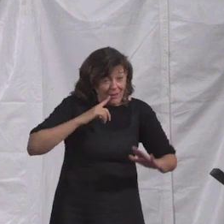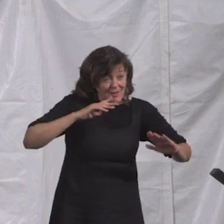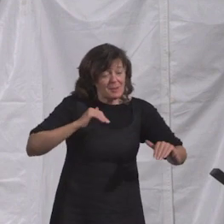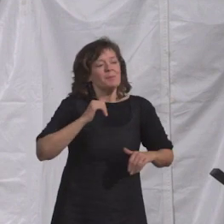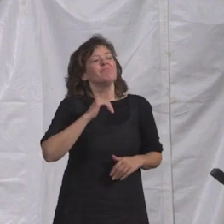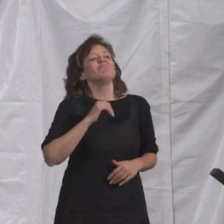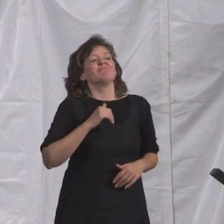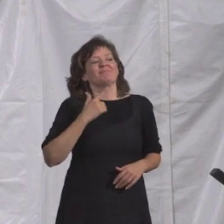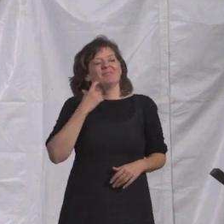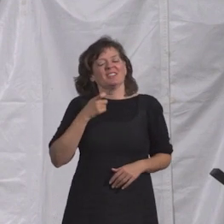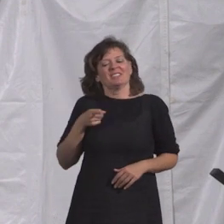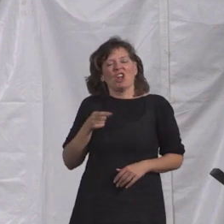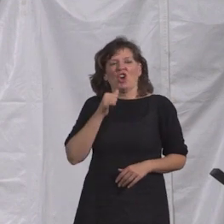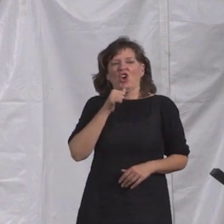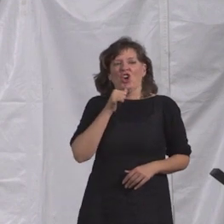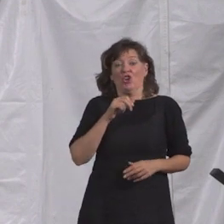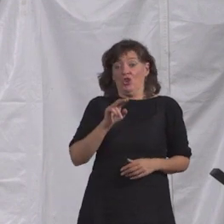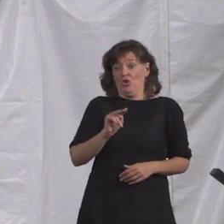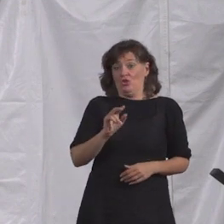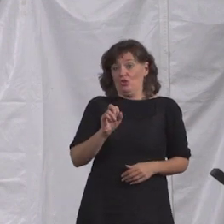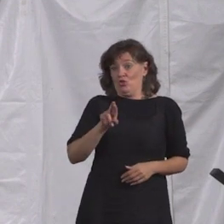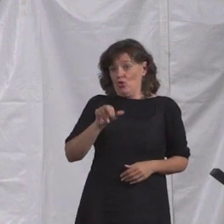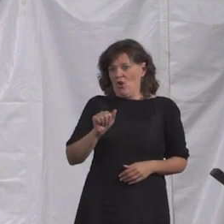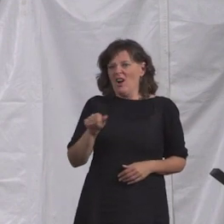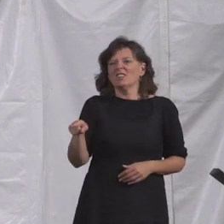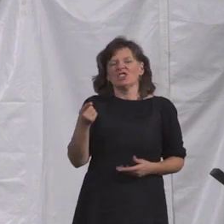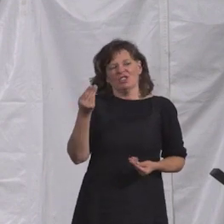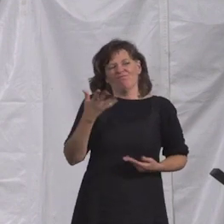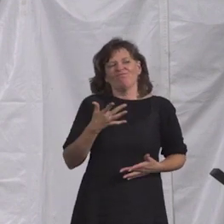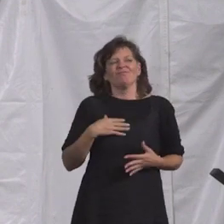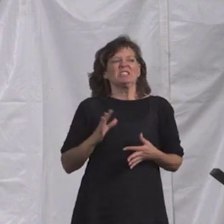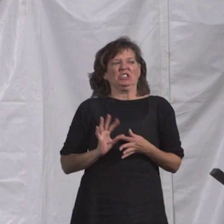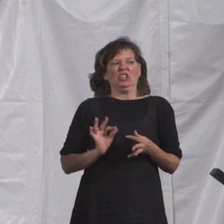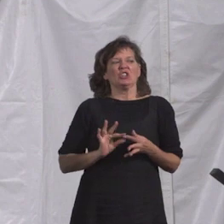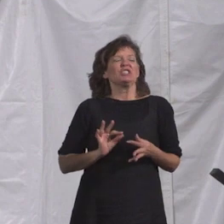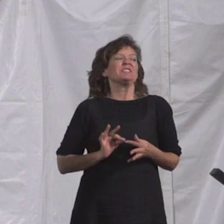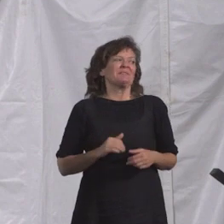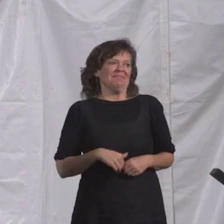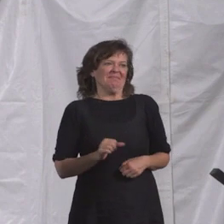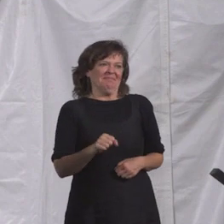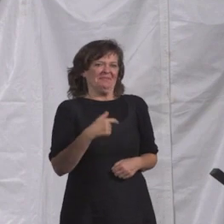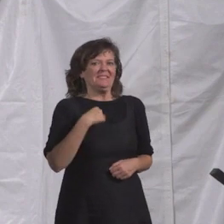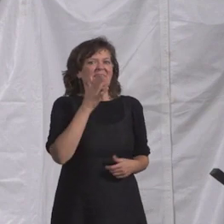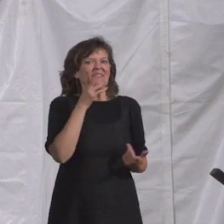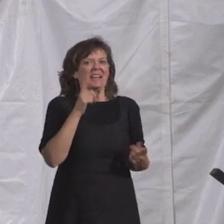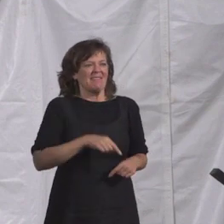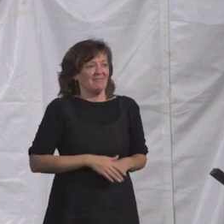Now, Nora was a girl in our neighborhood. She was the smartest girl in the neighborhood. She was the funniest